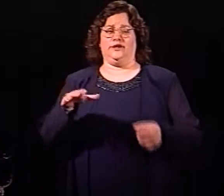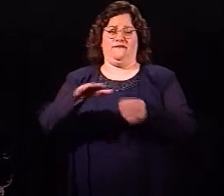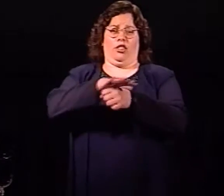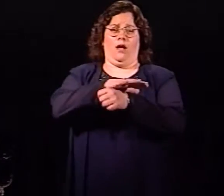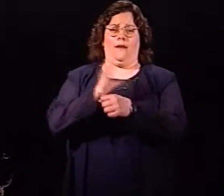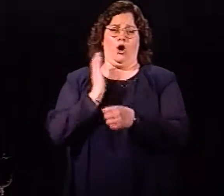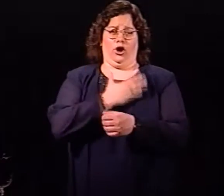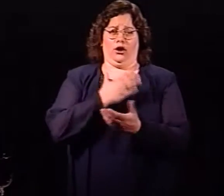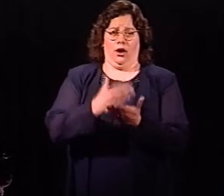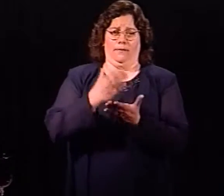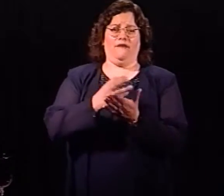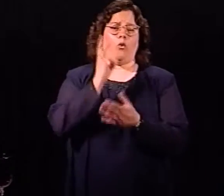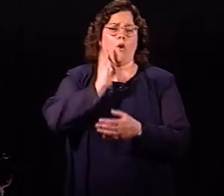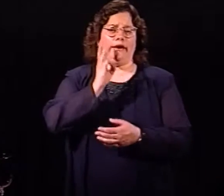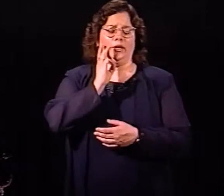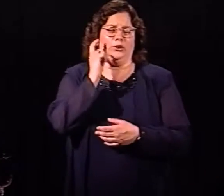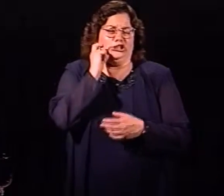We need to refill your cup of wine.